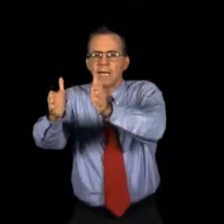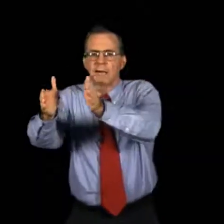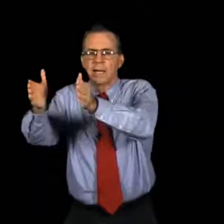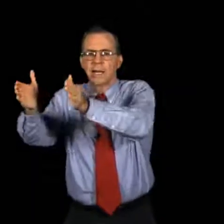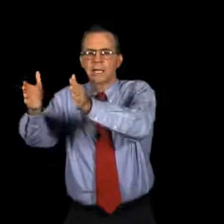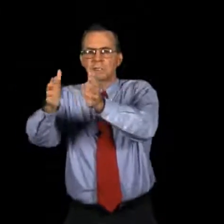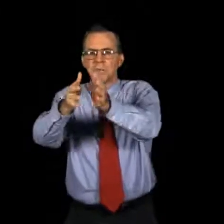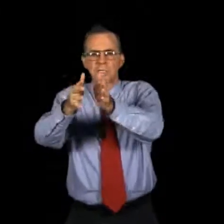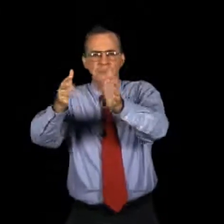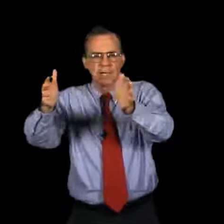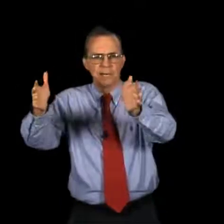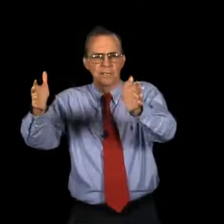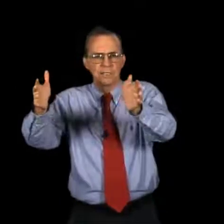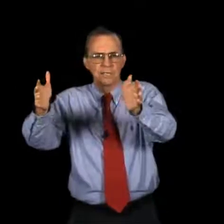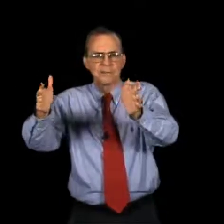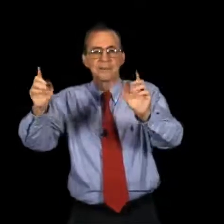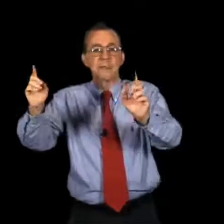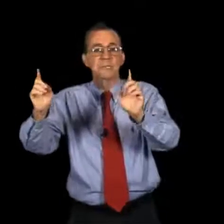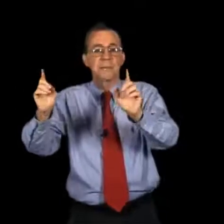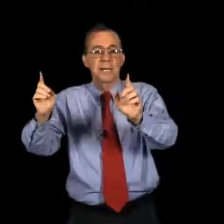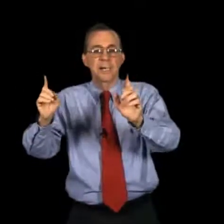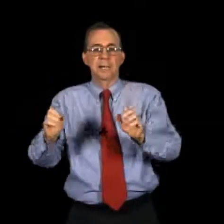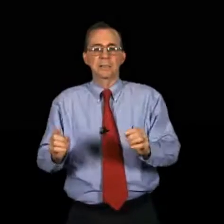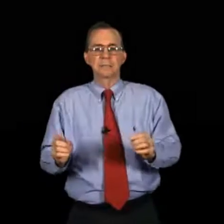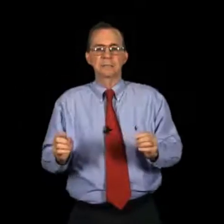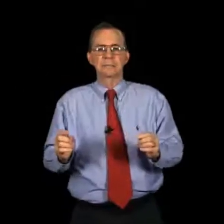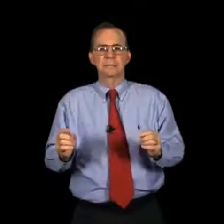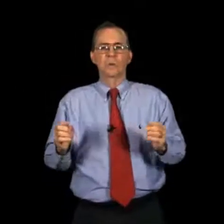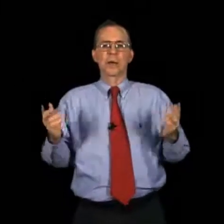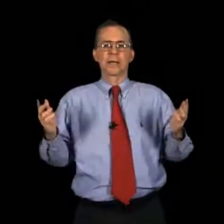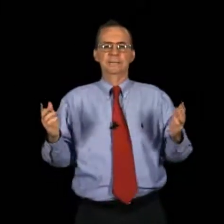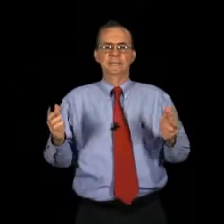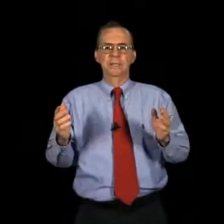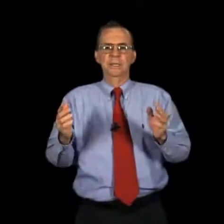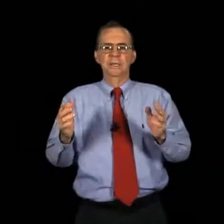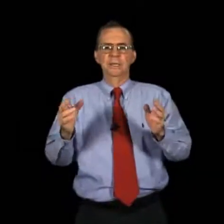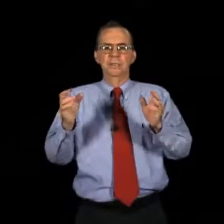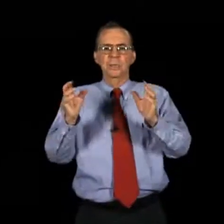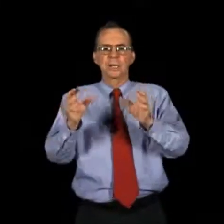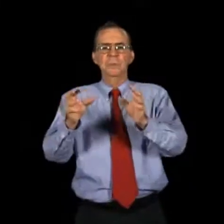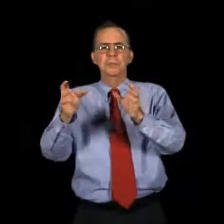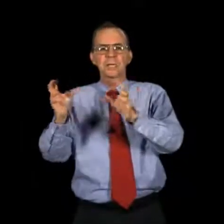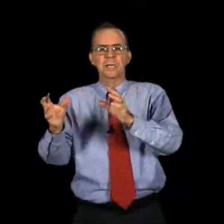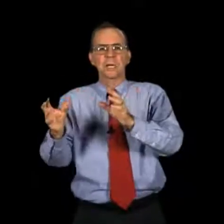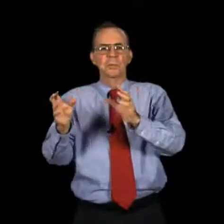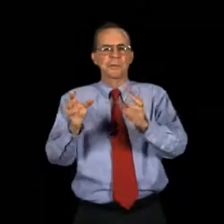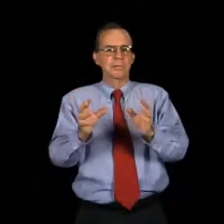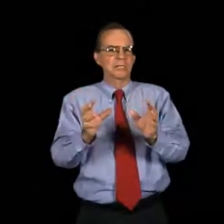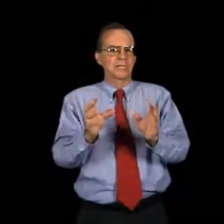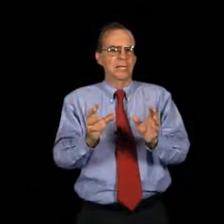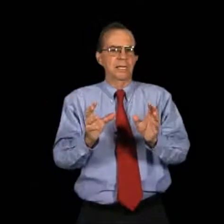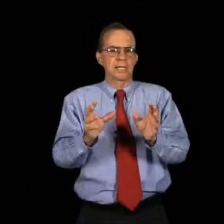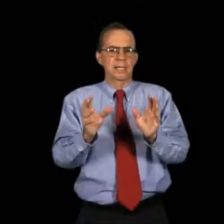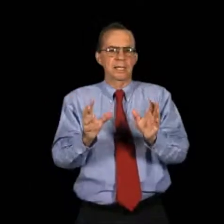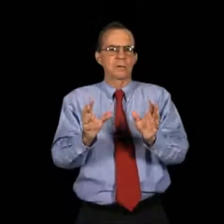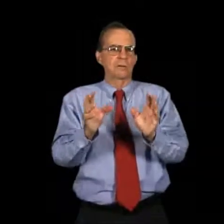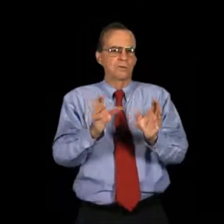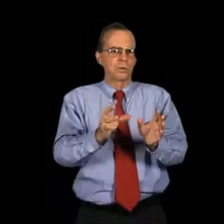dollar odds which the pot is offering, that is pot odds. Why? To help you decide whether to stay in or